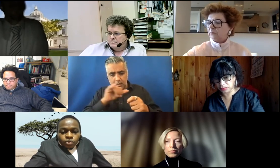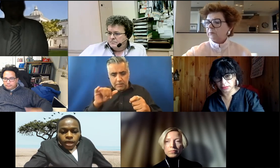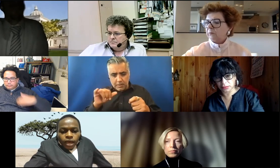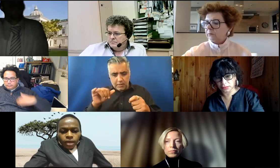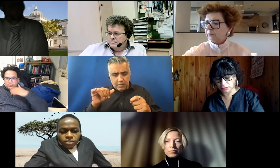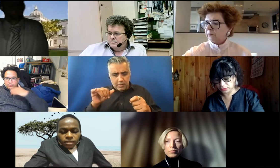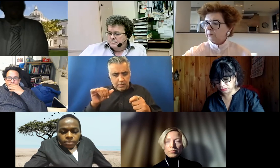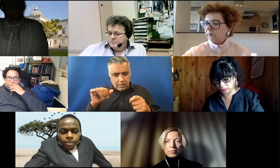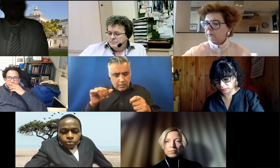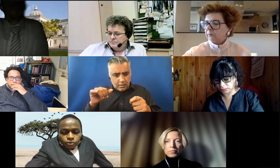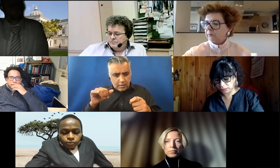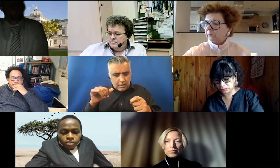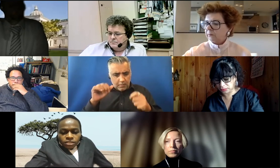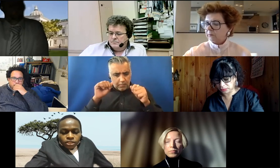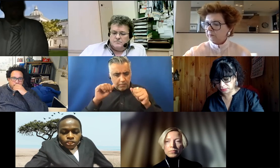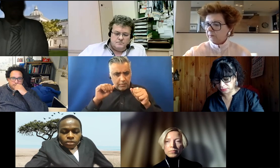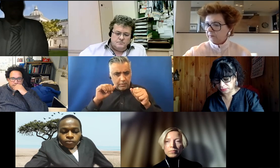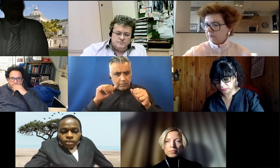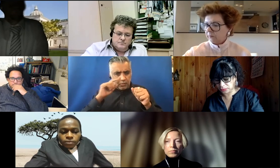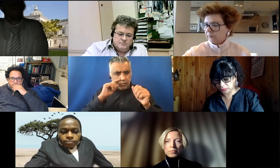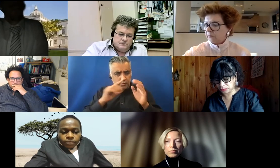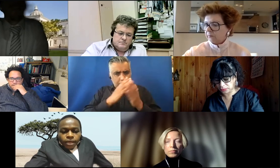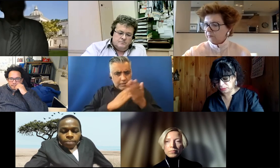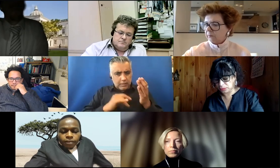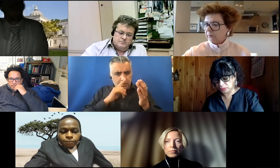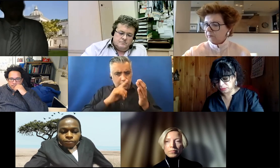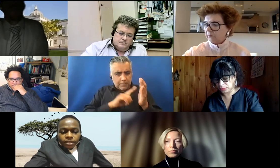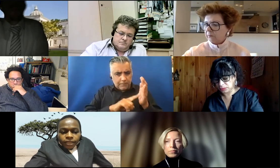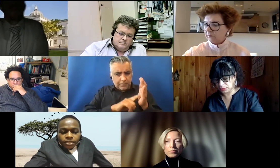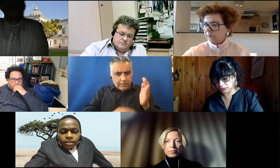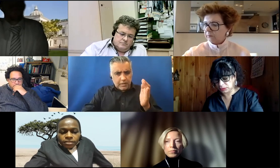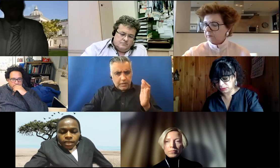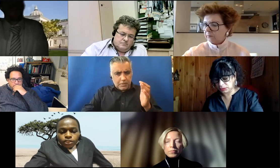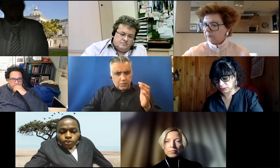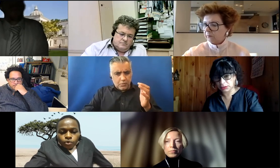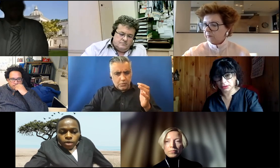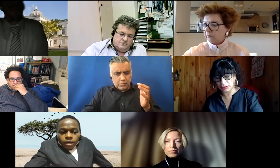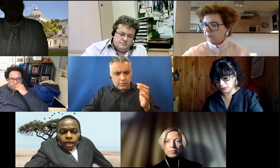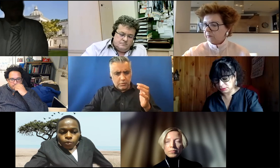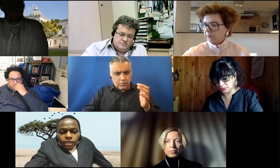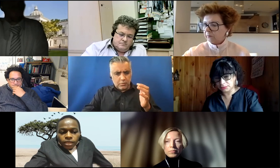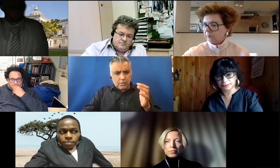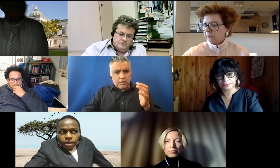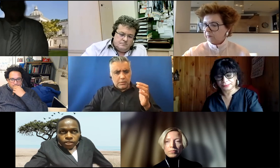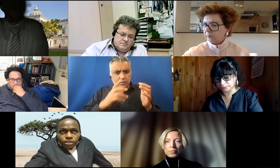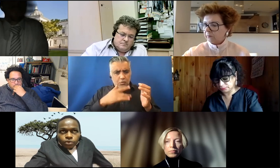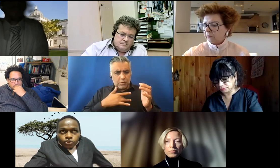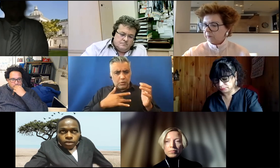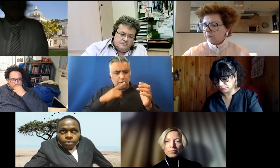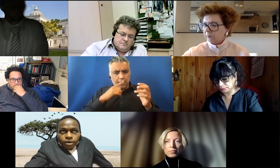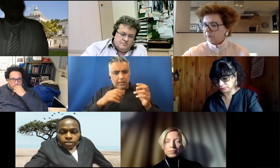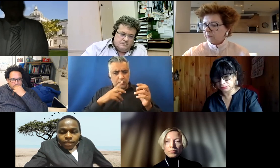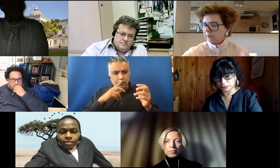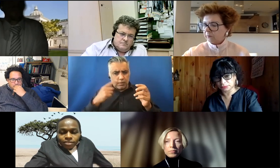do outside the bounds of research and innovation. But I feel like that's a winning marriage when you